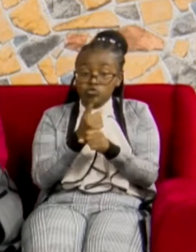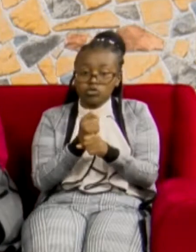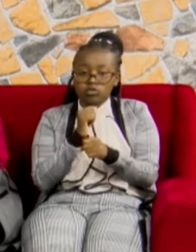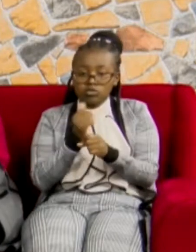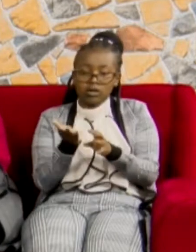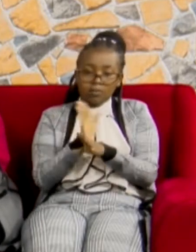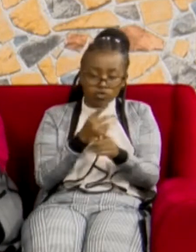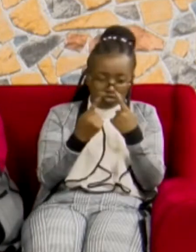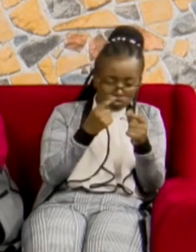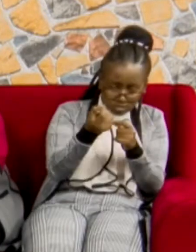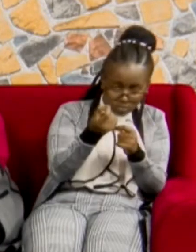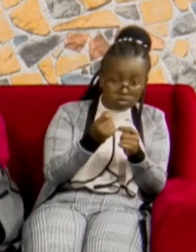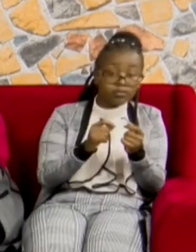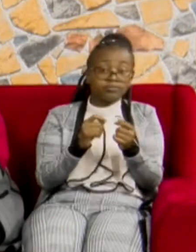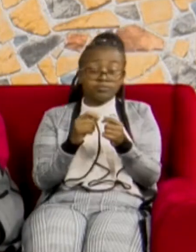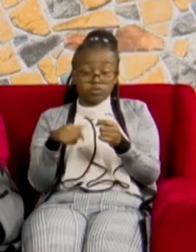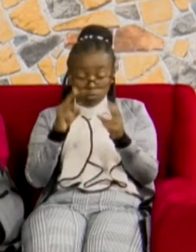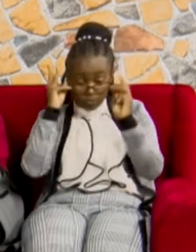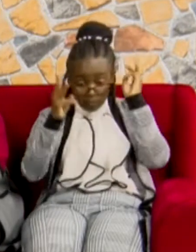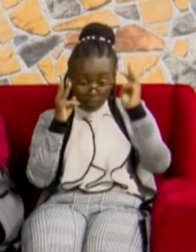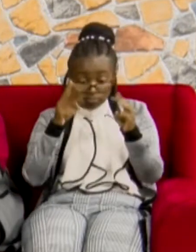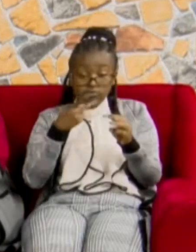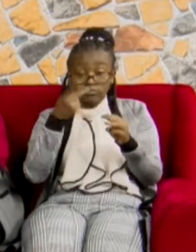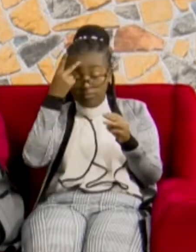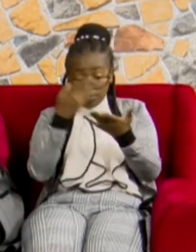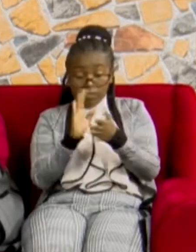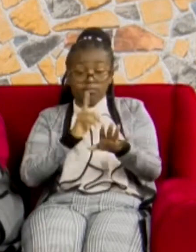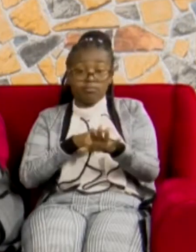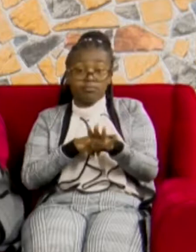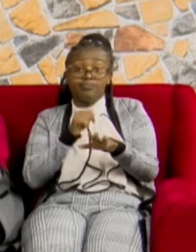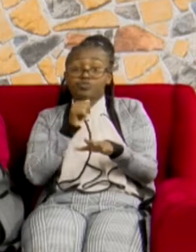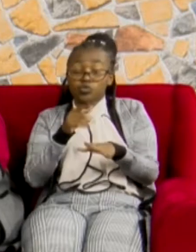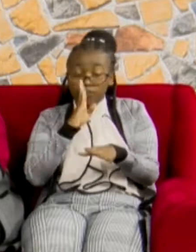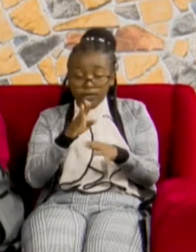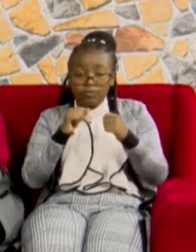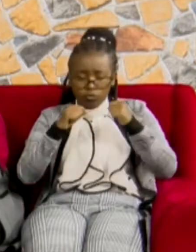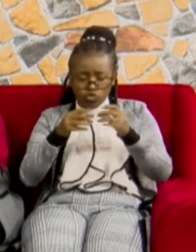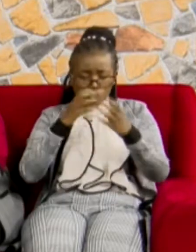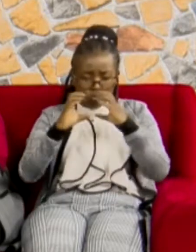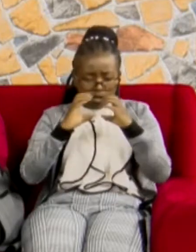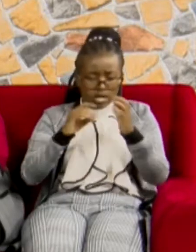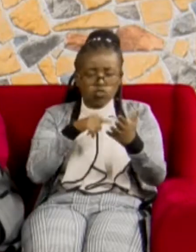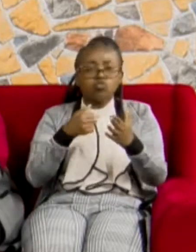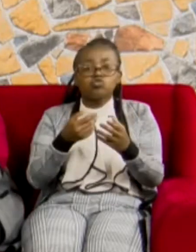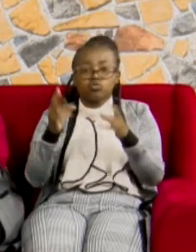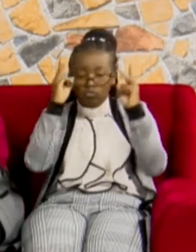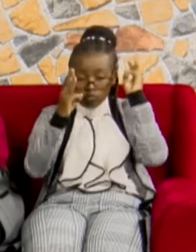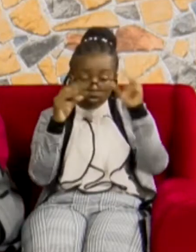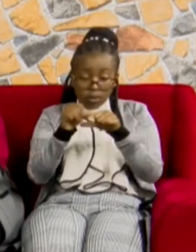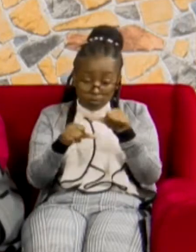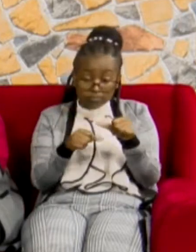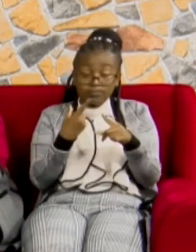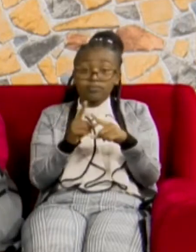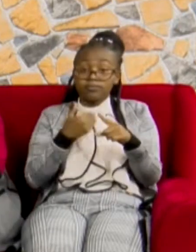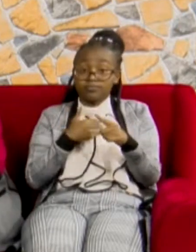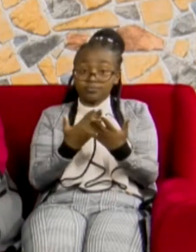let's talk about this. Because we worry as parents, and sometimes you're not being able to communicate what you're really worried about. But you see, then there